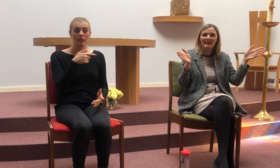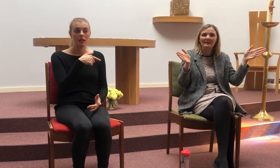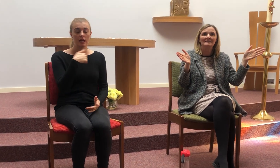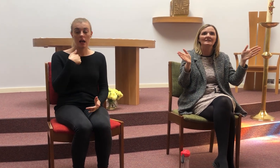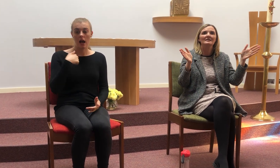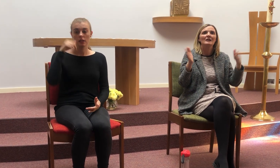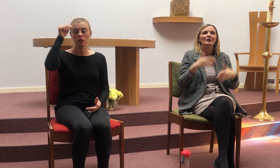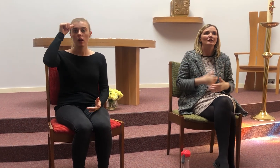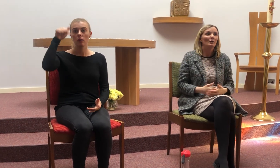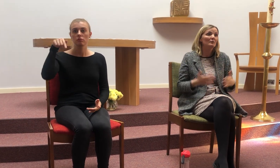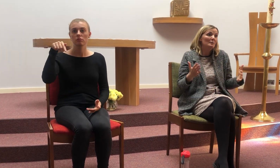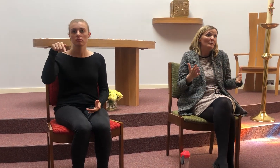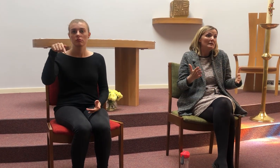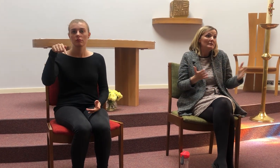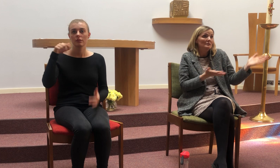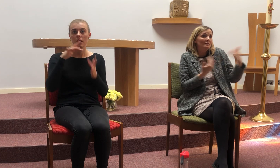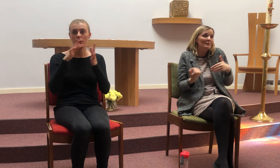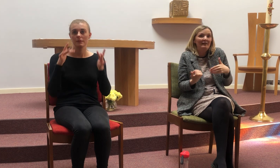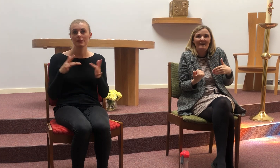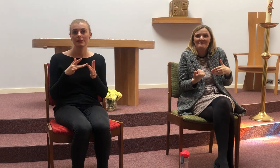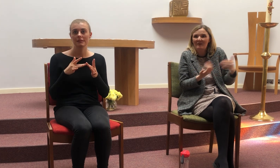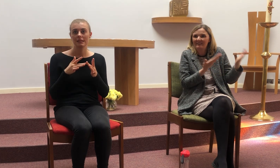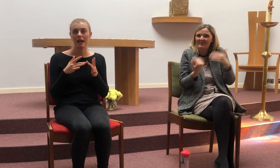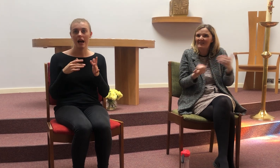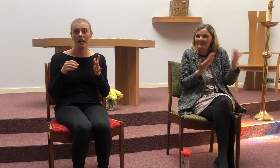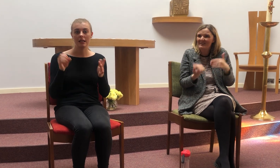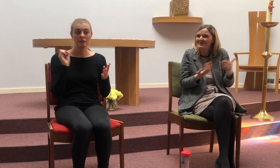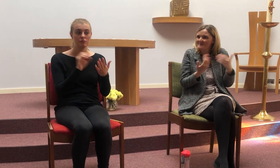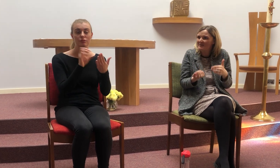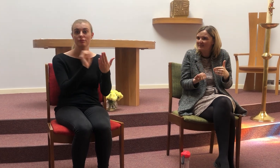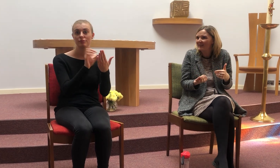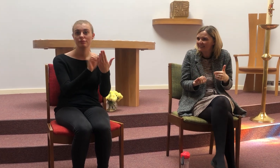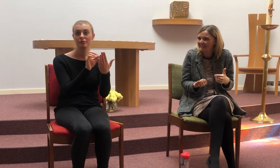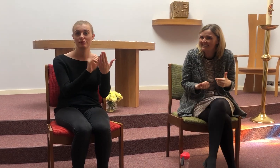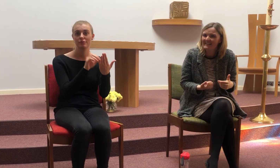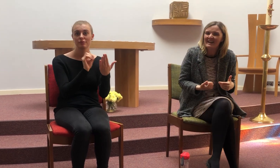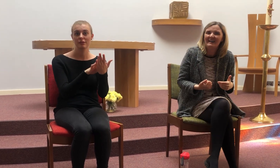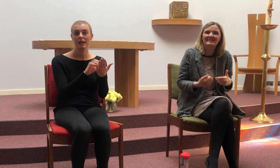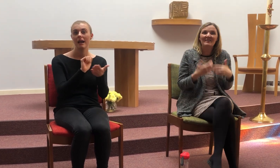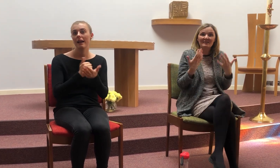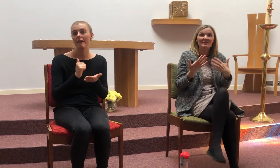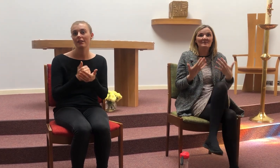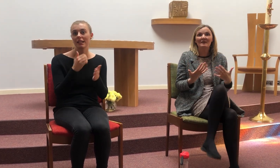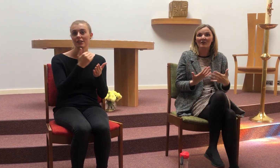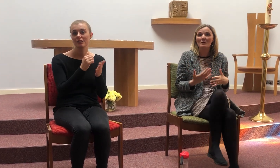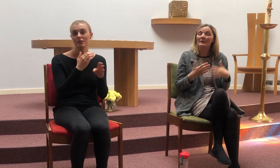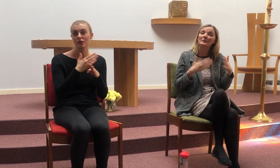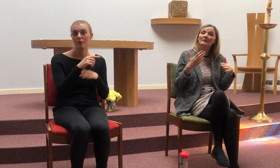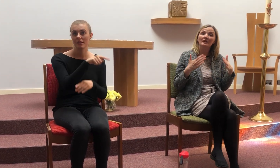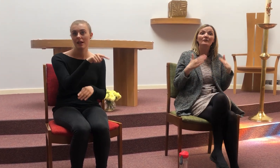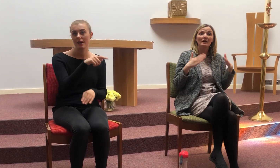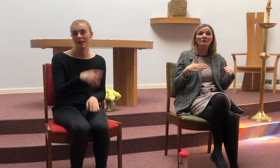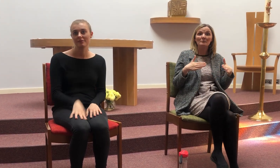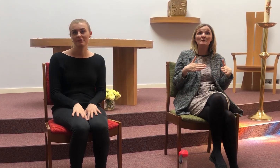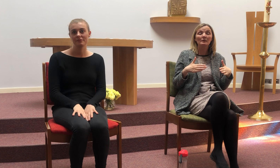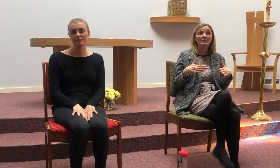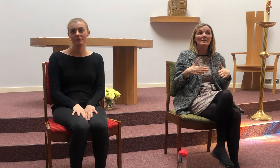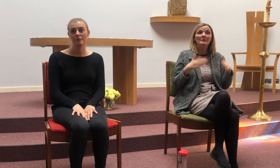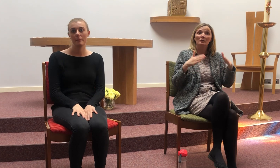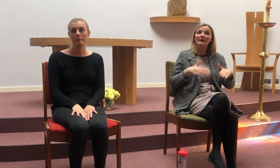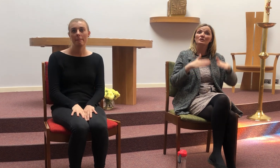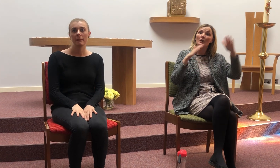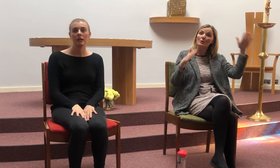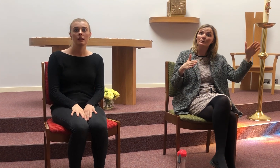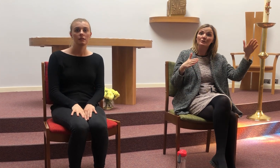to us, and hopefully with Brexit we'll get more that want to go and move to Ireland. And so that's what I'm kind of hoping. And we've a lot of Irish